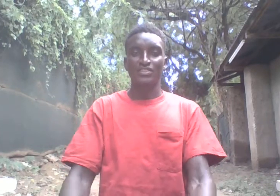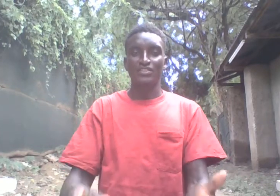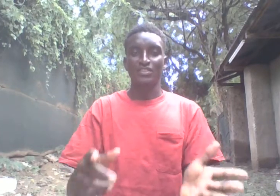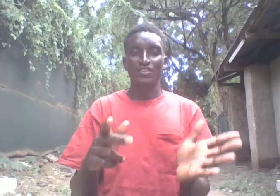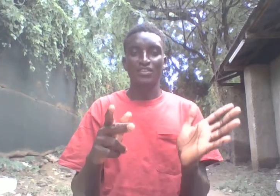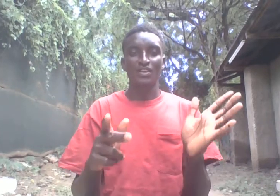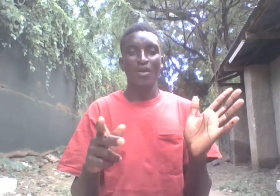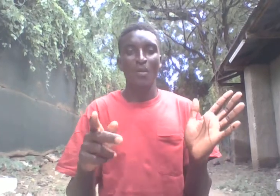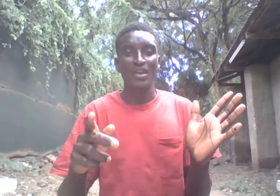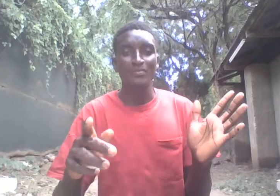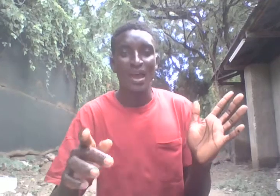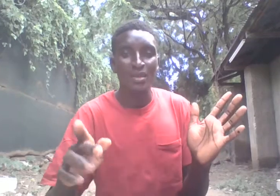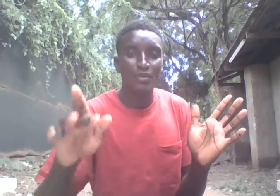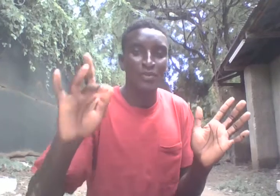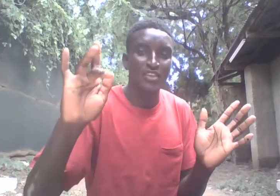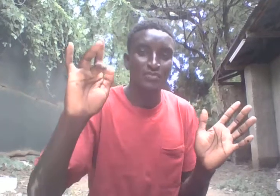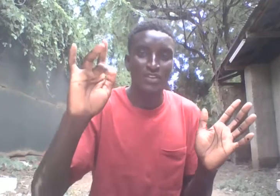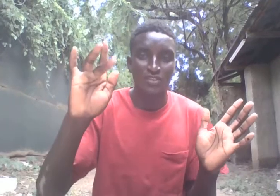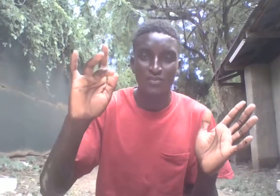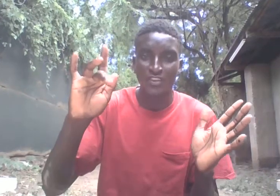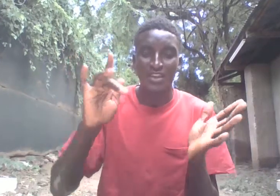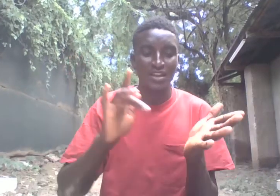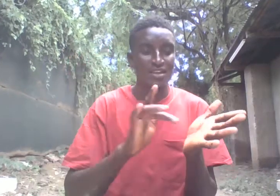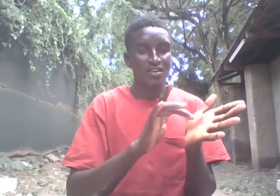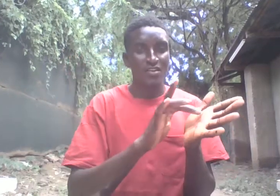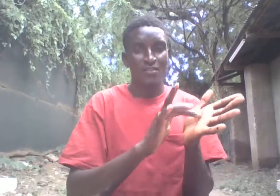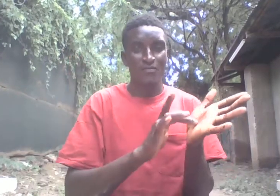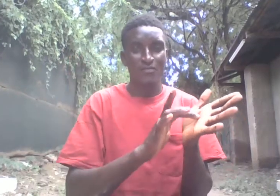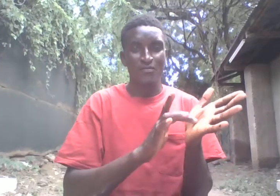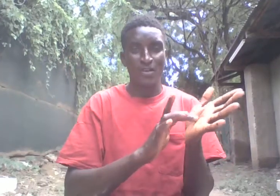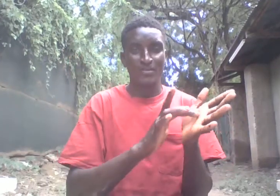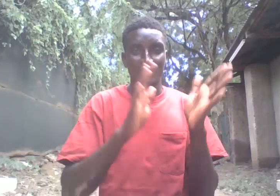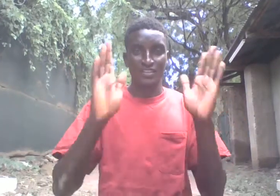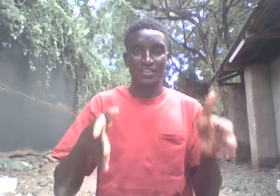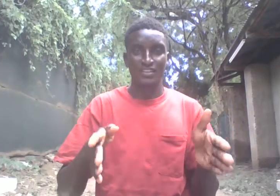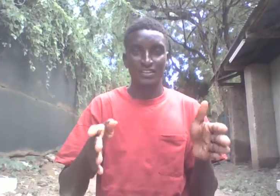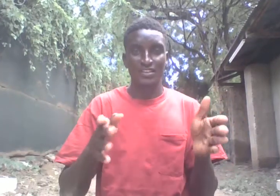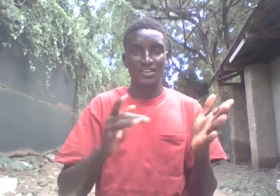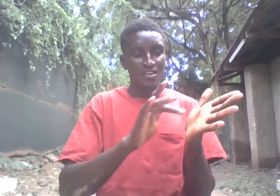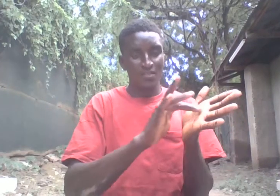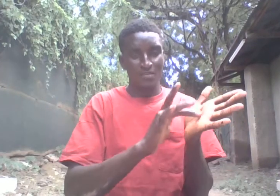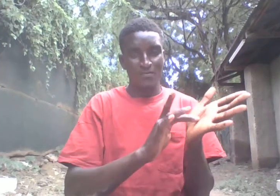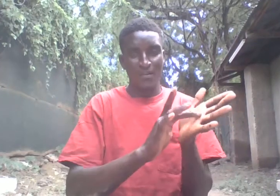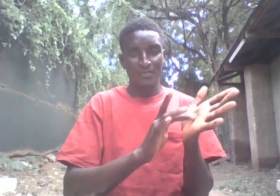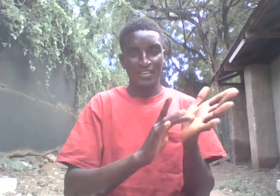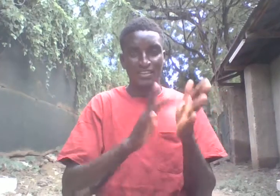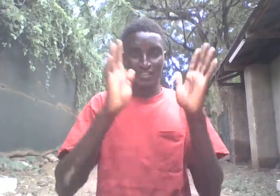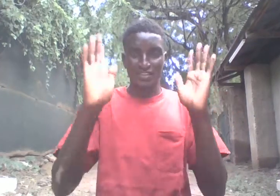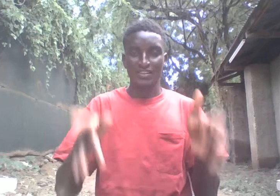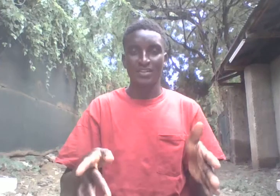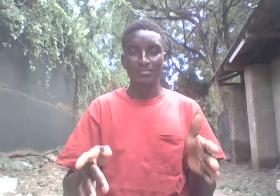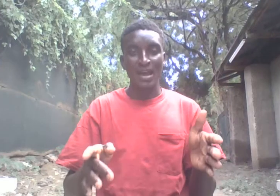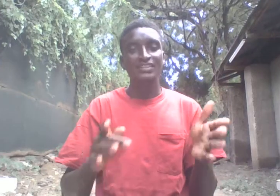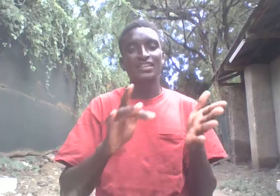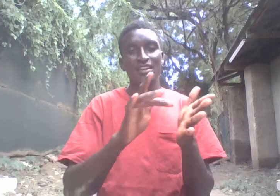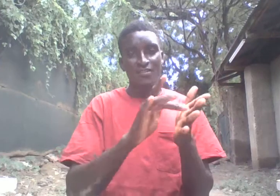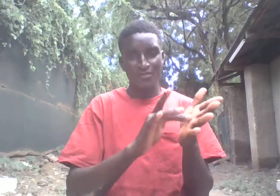Pharmacist, open palm with a special finger, pharmacist. Pharmacist, but